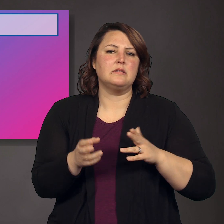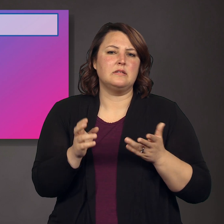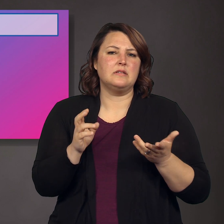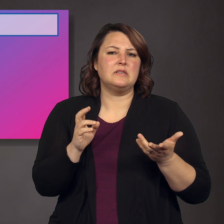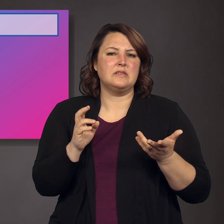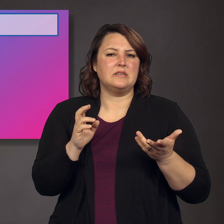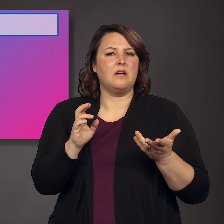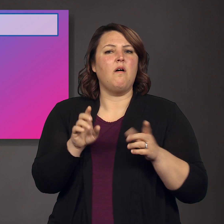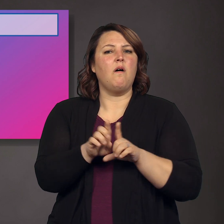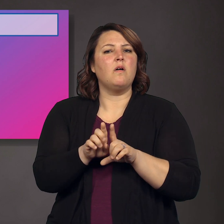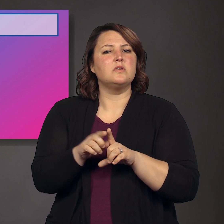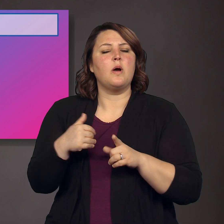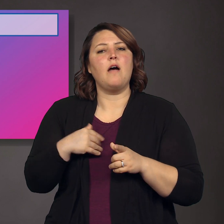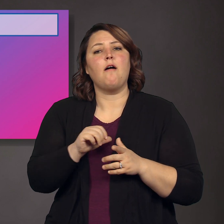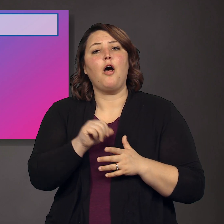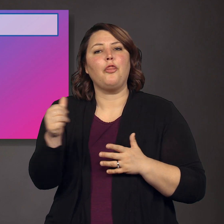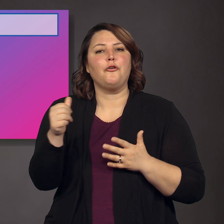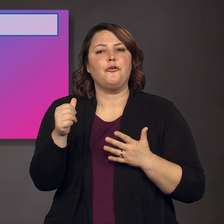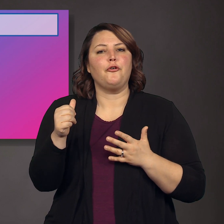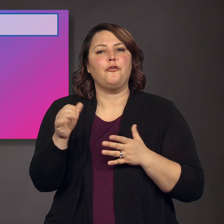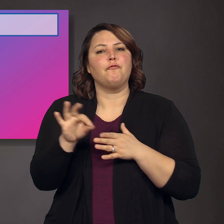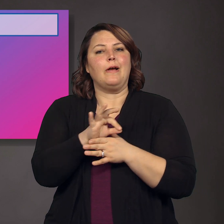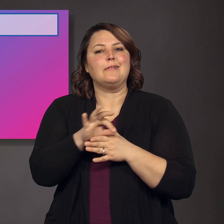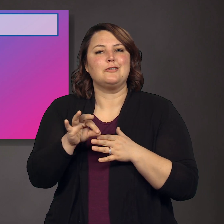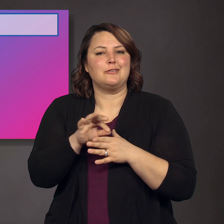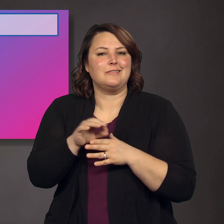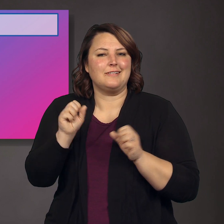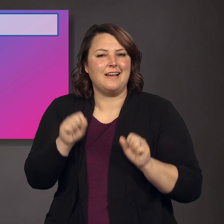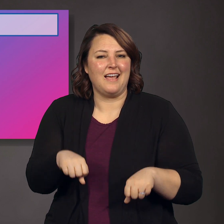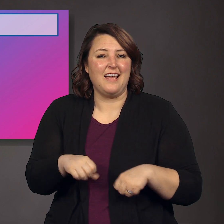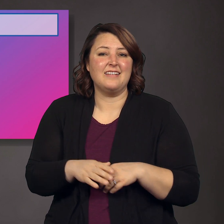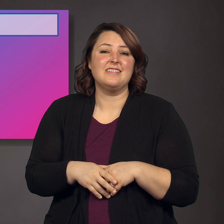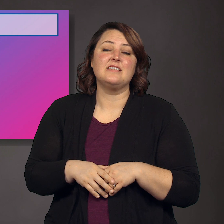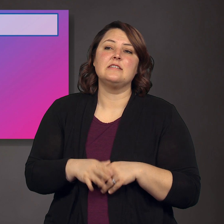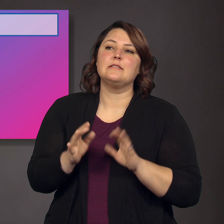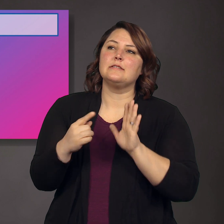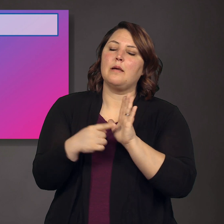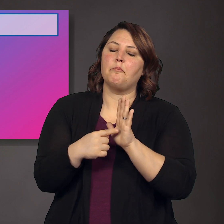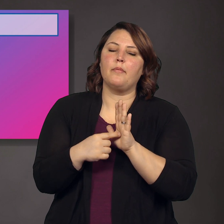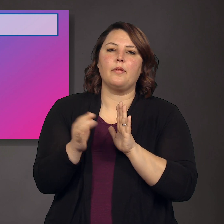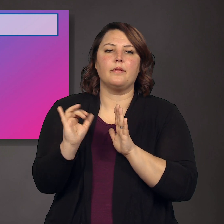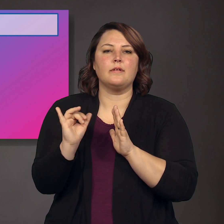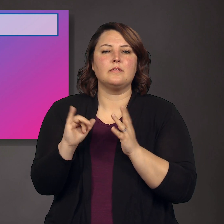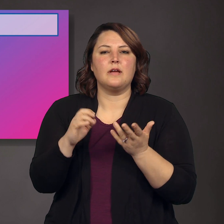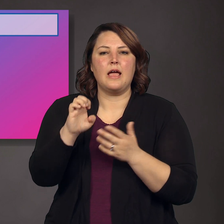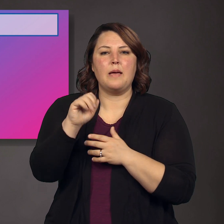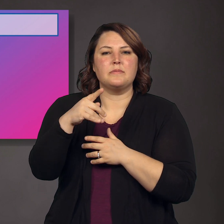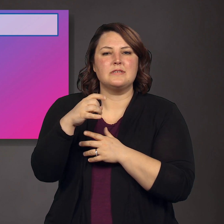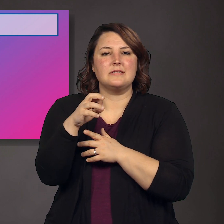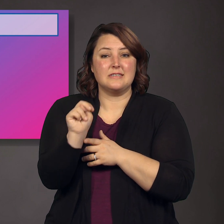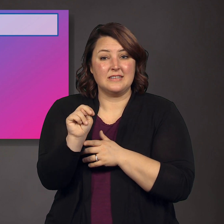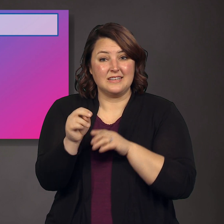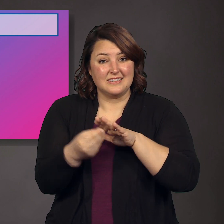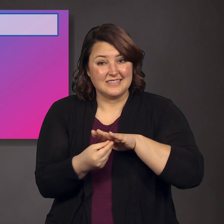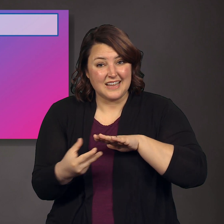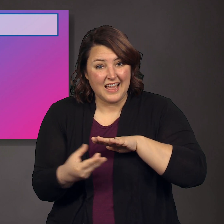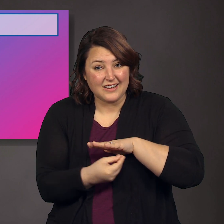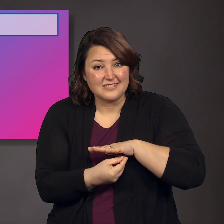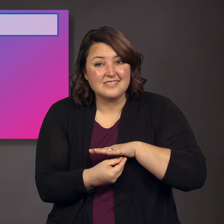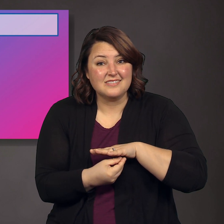additional functionality in the software that drives them. As an example, the Epson scanners have an option